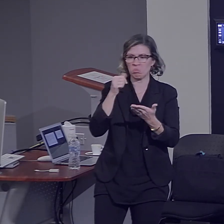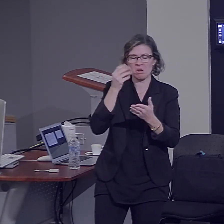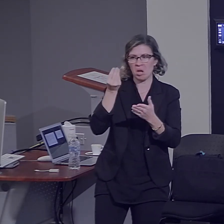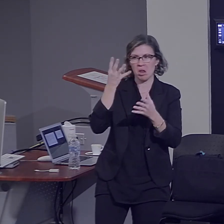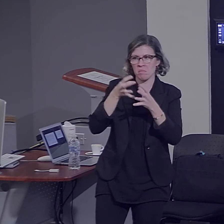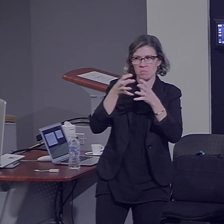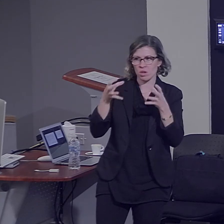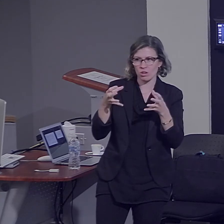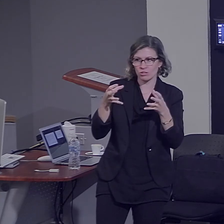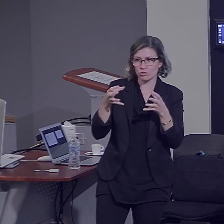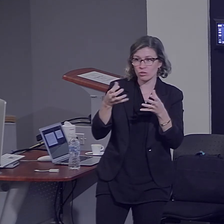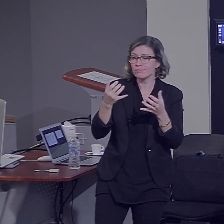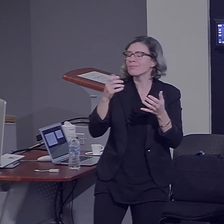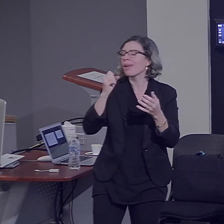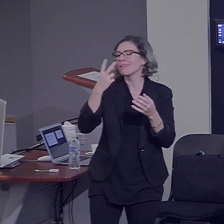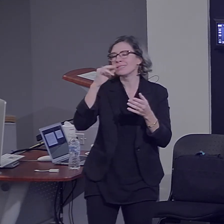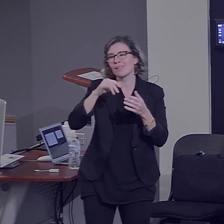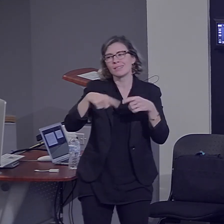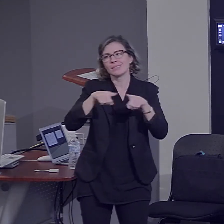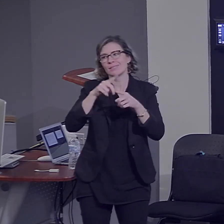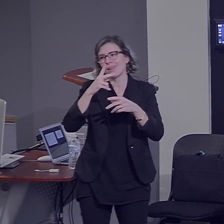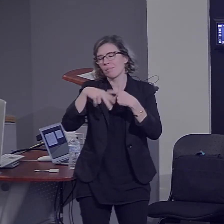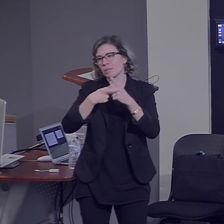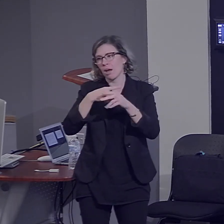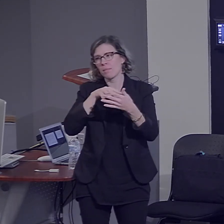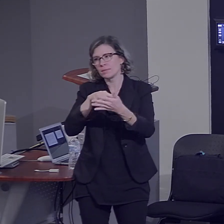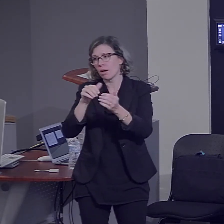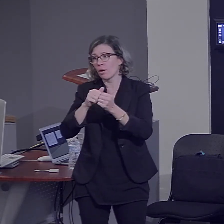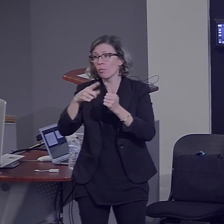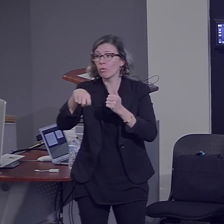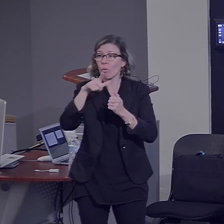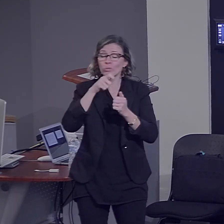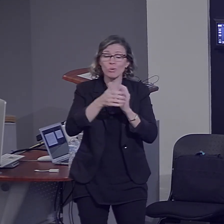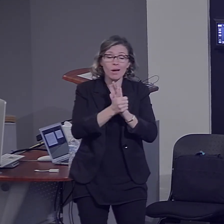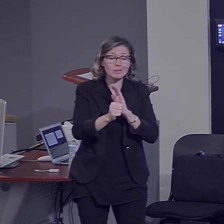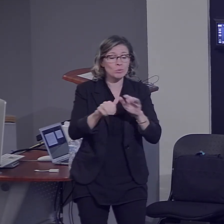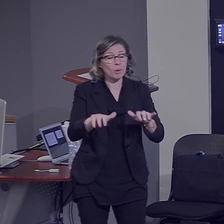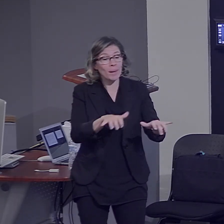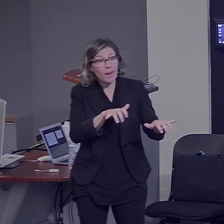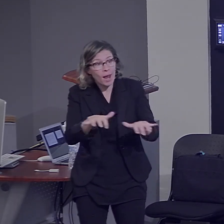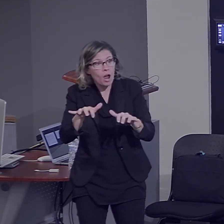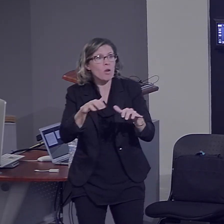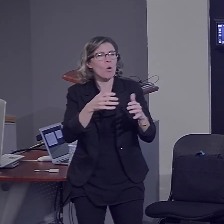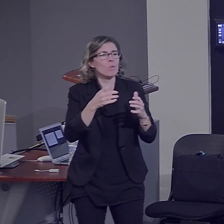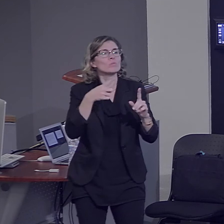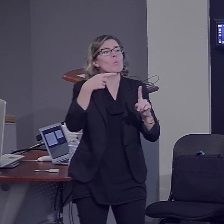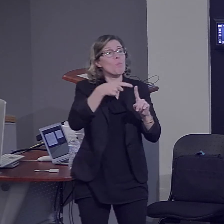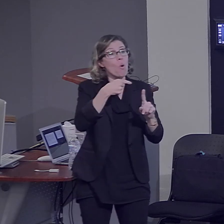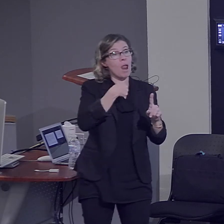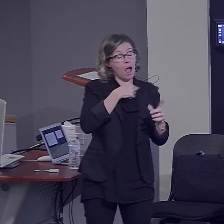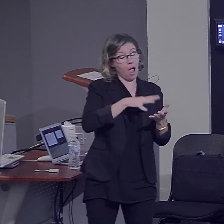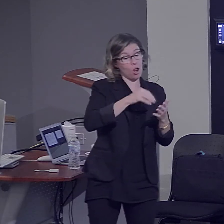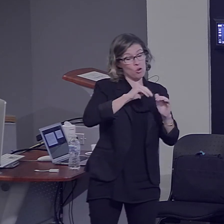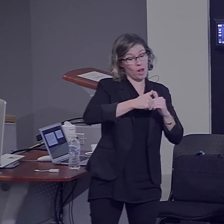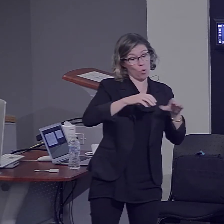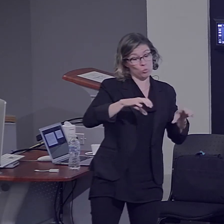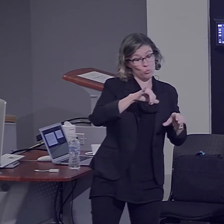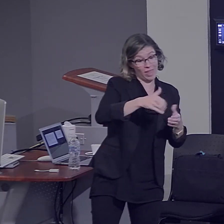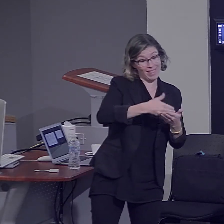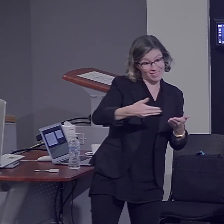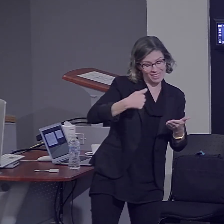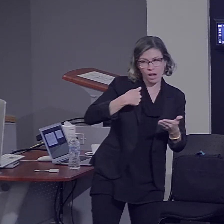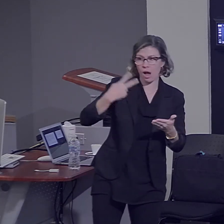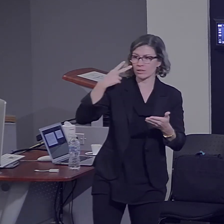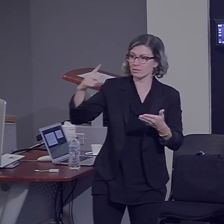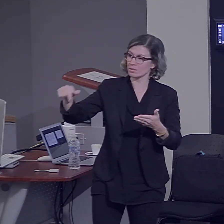with piano players, and so on. So learning something allows you to understand in a precise way what is going on. It's